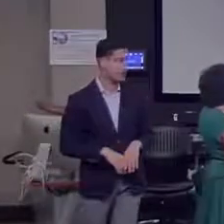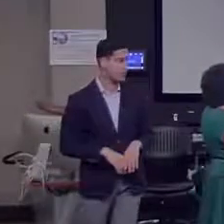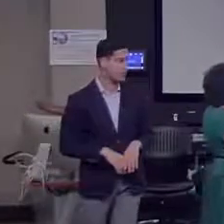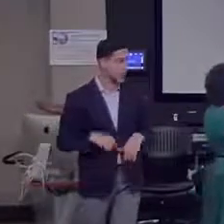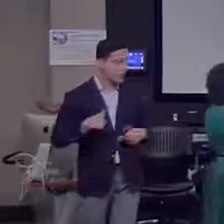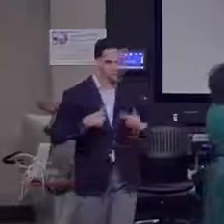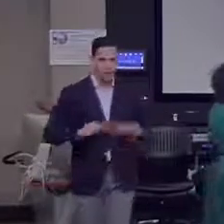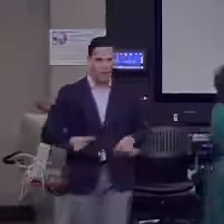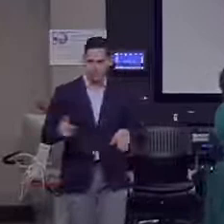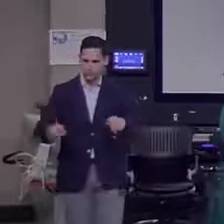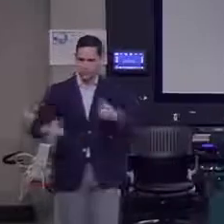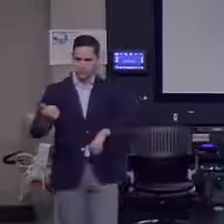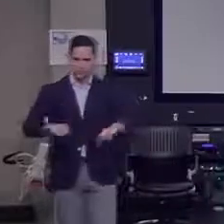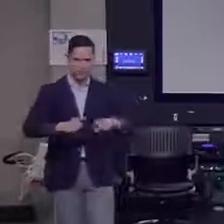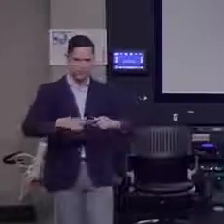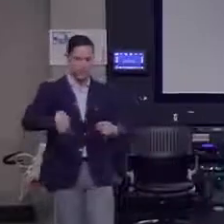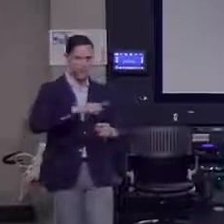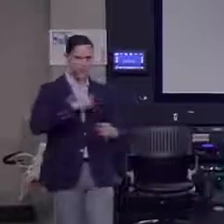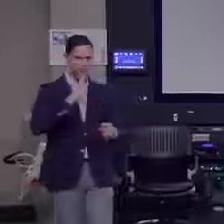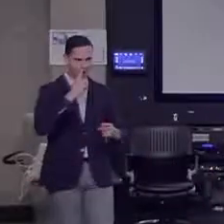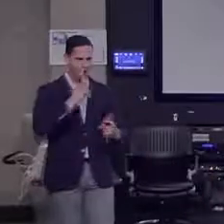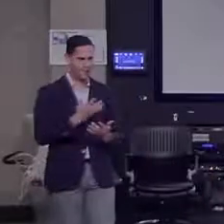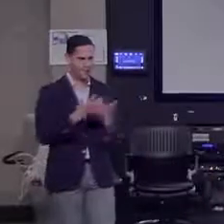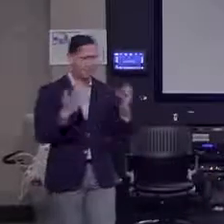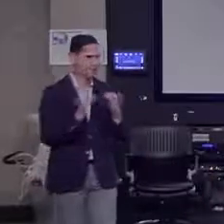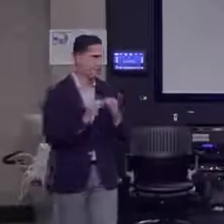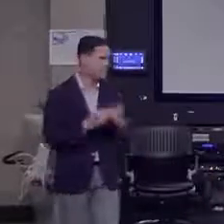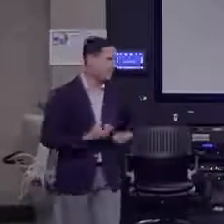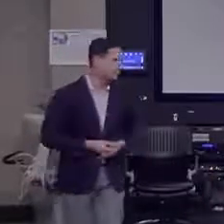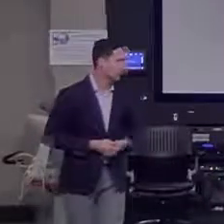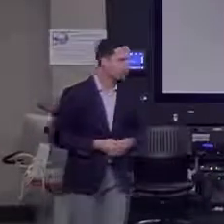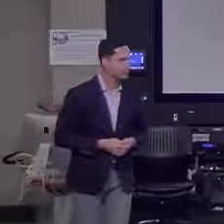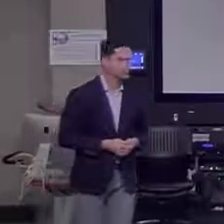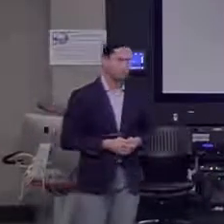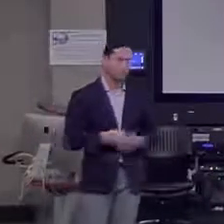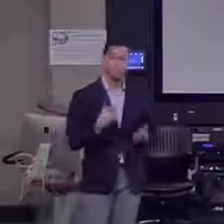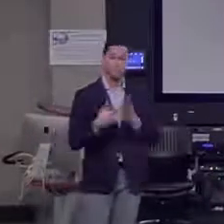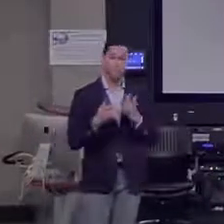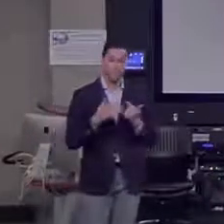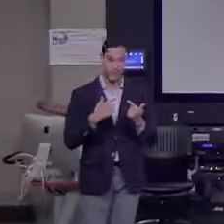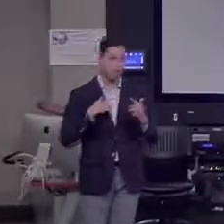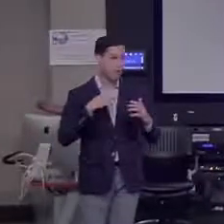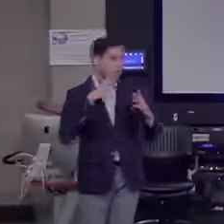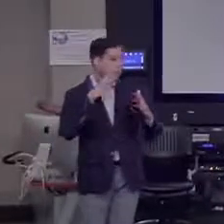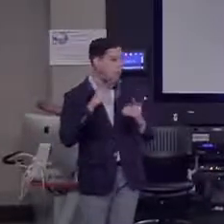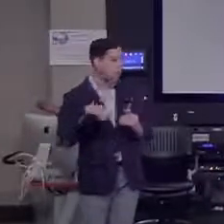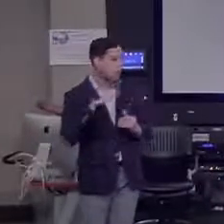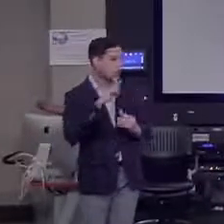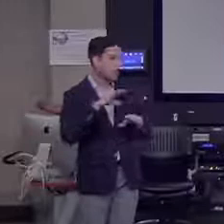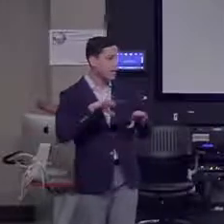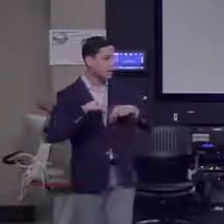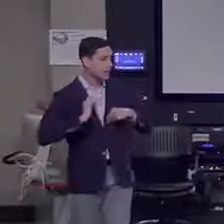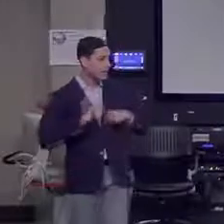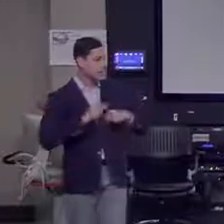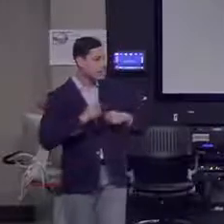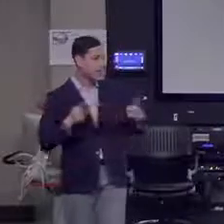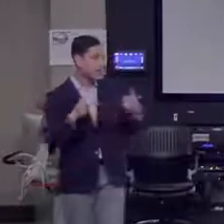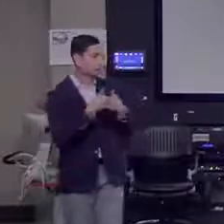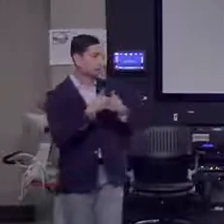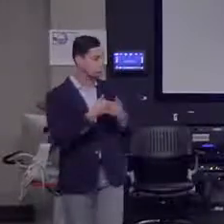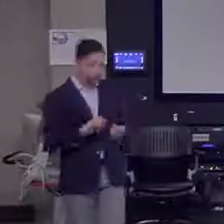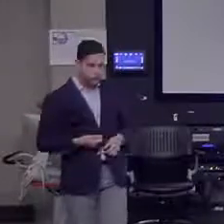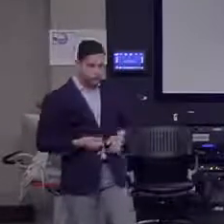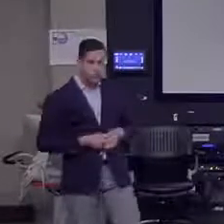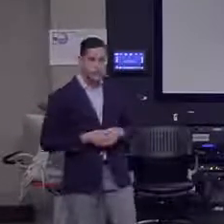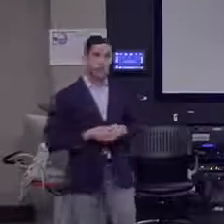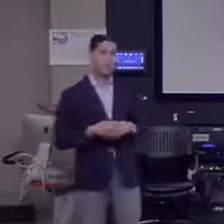many people away. True. Anyway, we hope you'll take the challenge with us. We are even trying to do